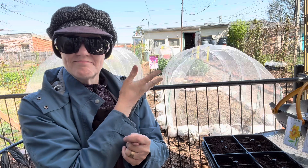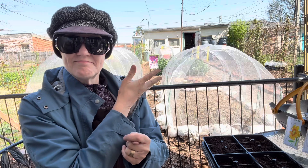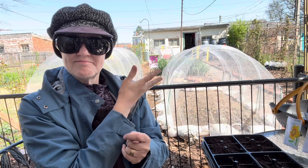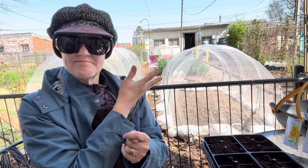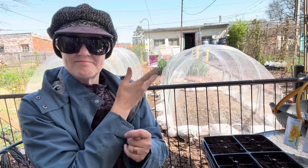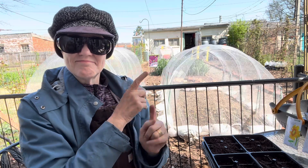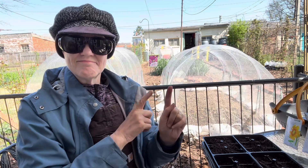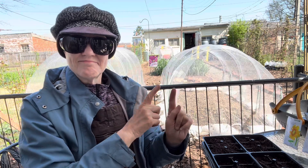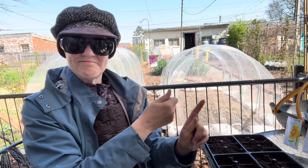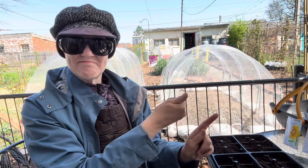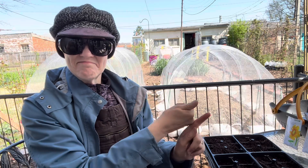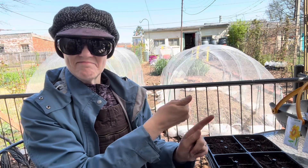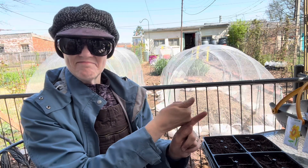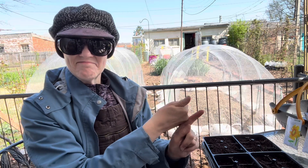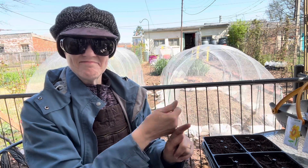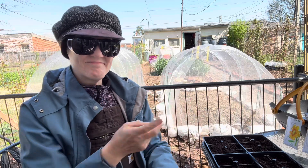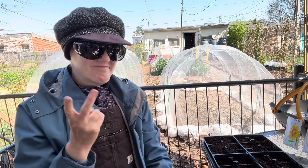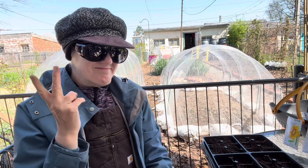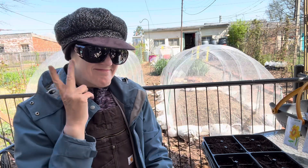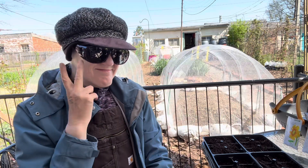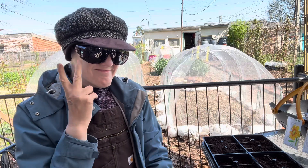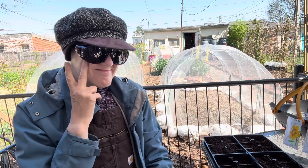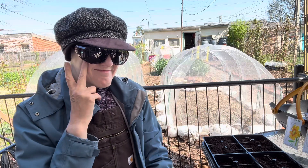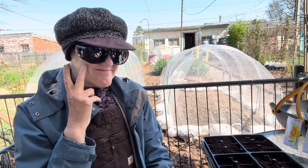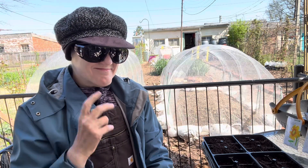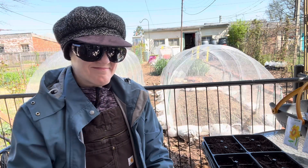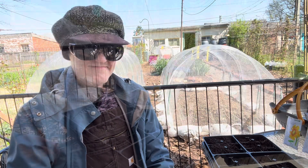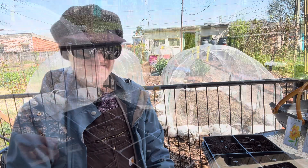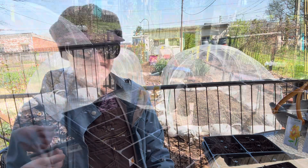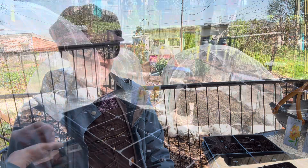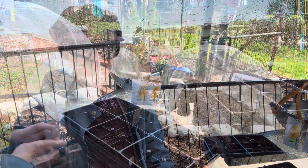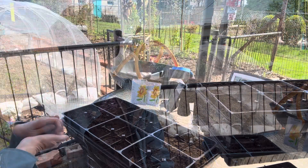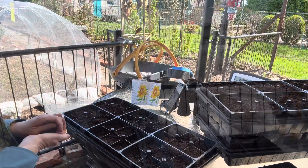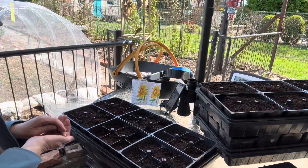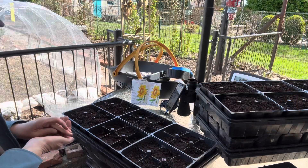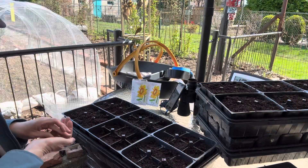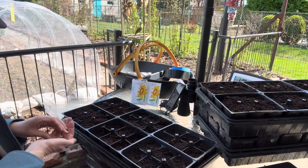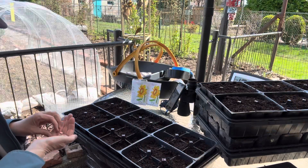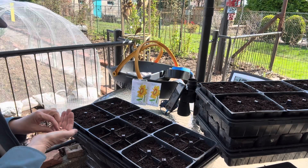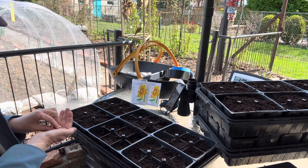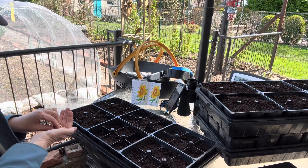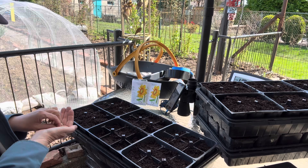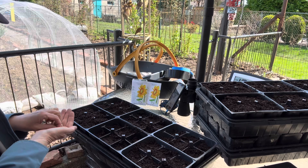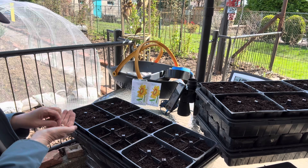So we're just going to leave these under the tunnel and let them germinate on their own. And we're going to see what happens.